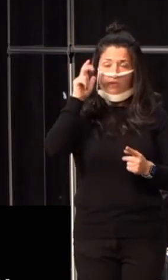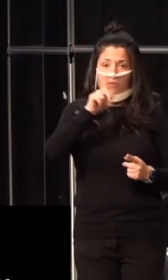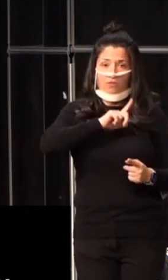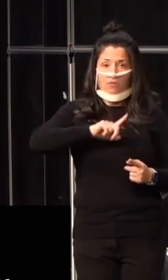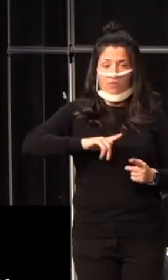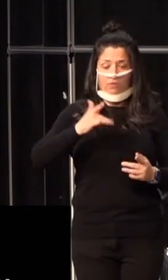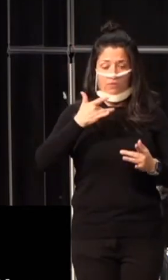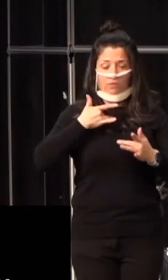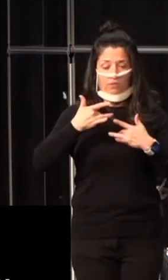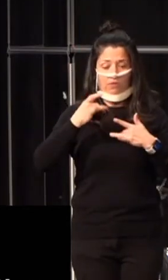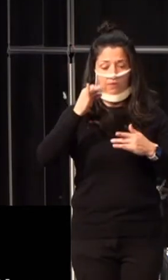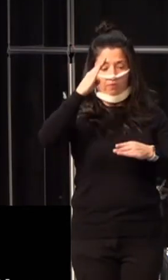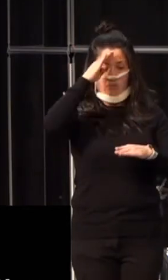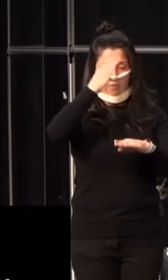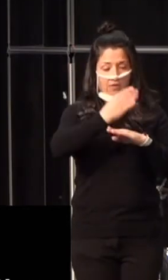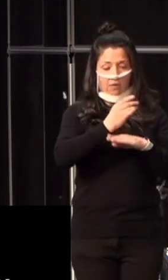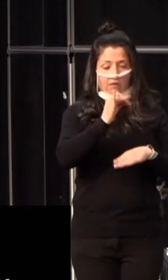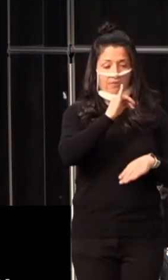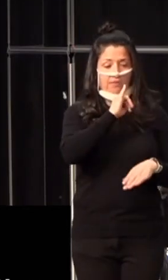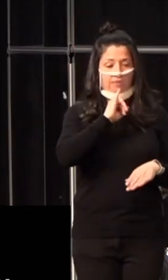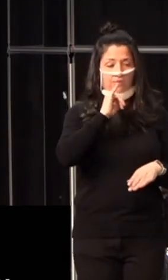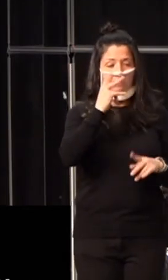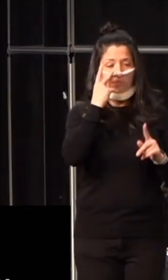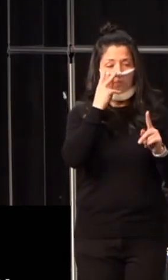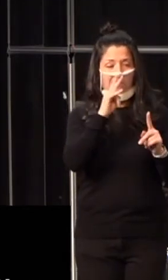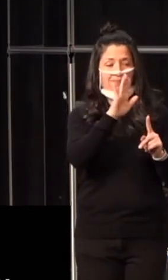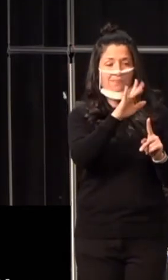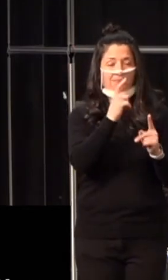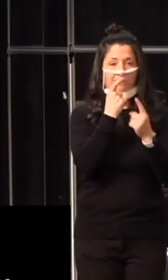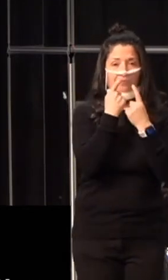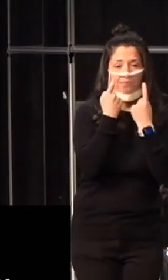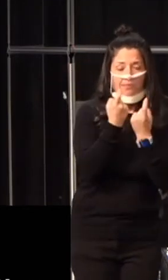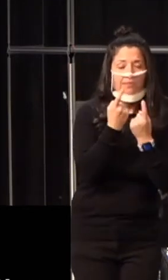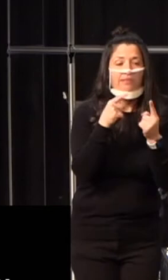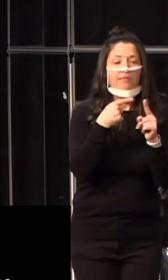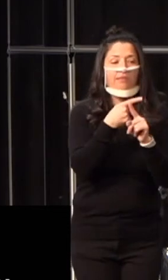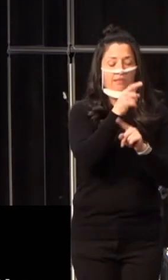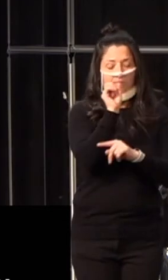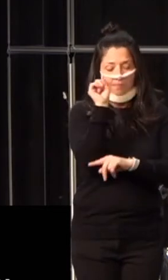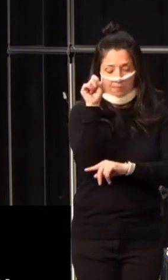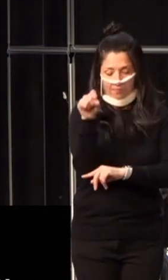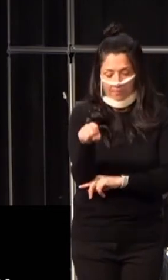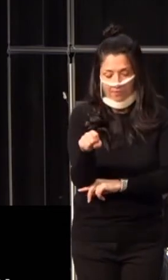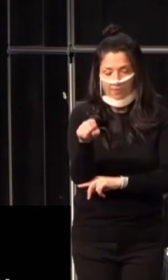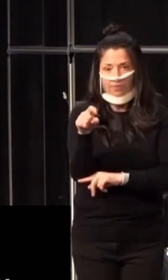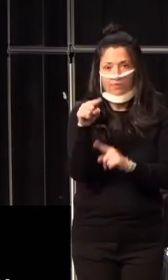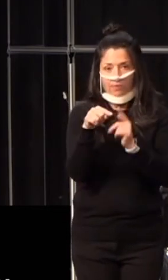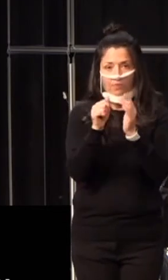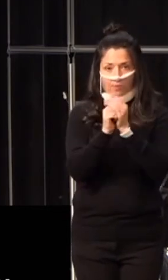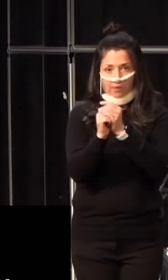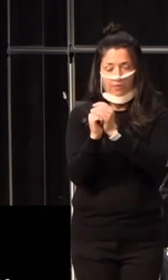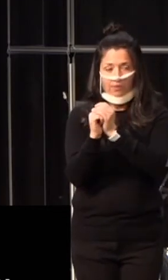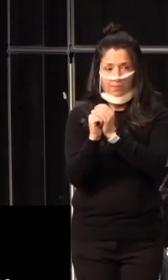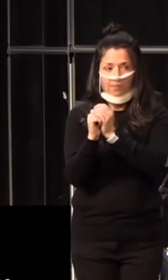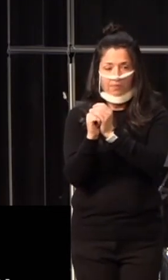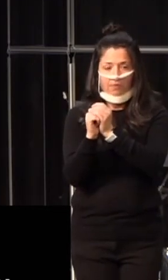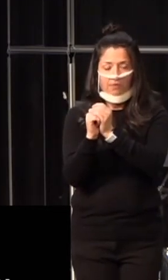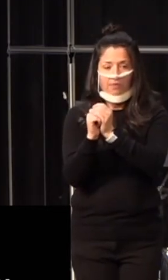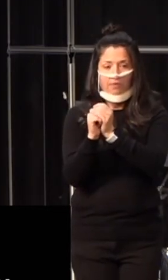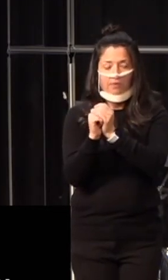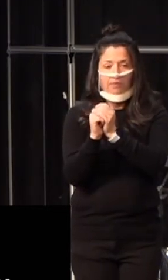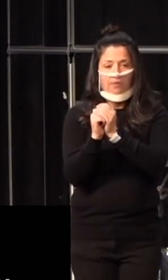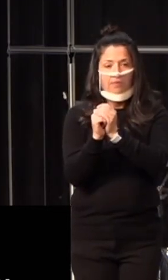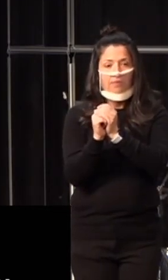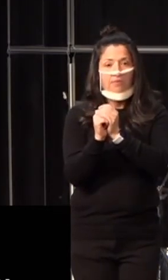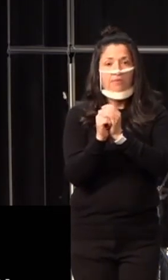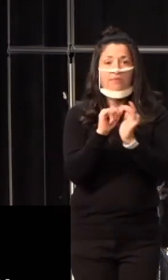about the sons of Israel and that he had seen their affliction, then they bowed low and worshiped.